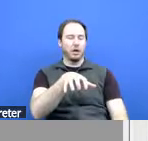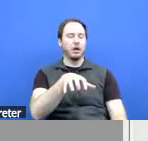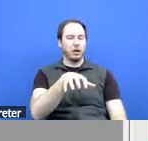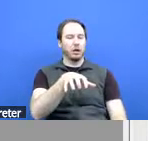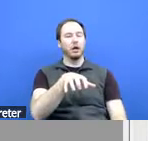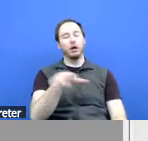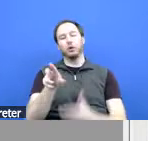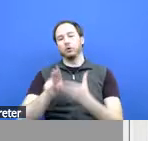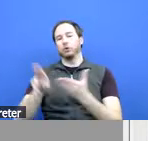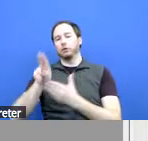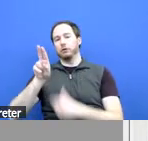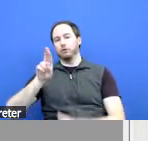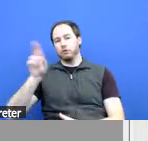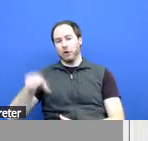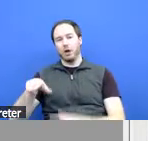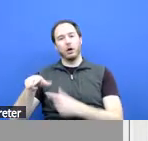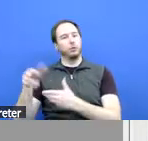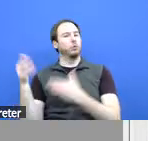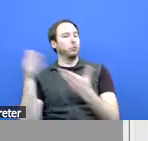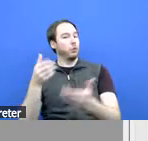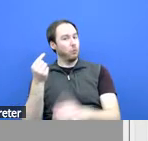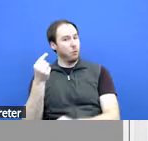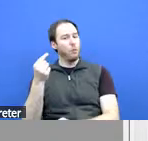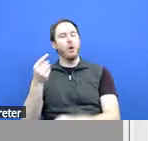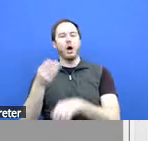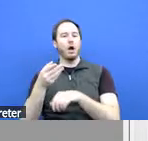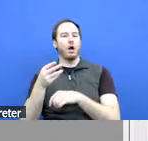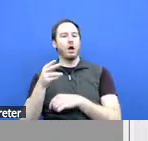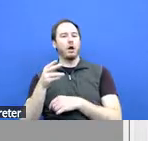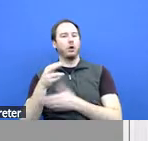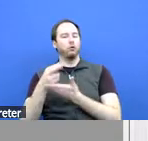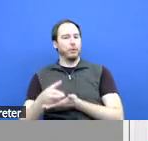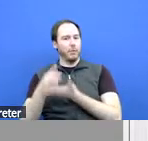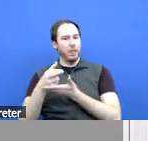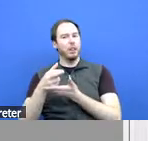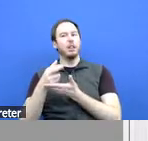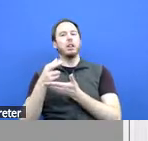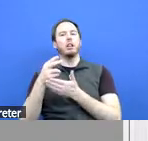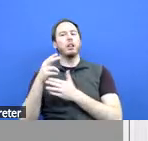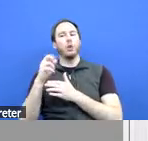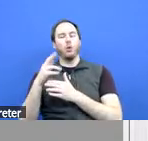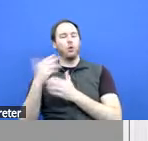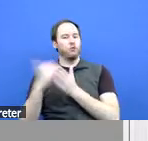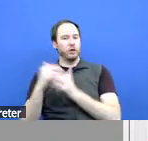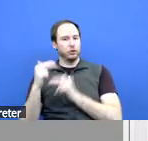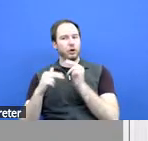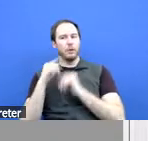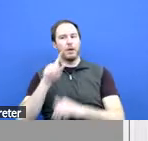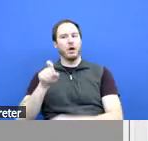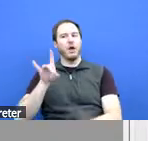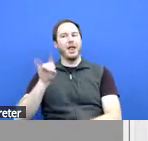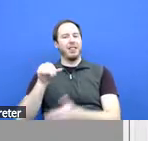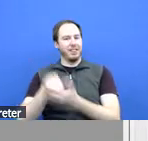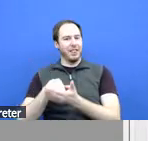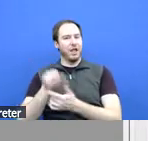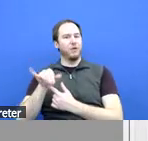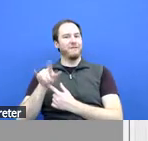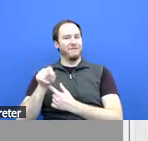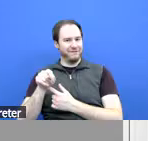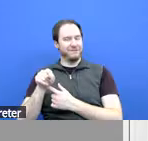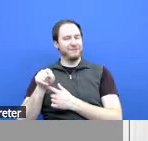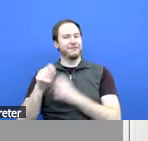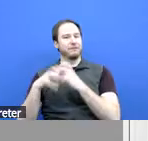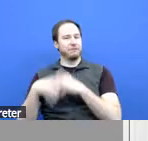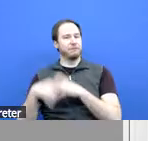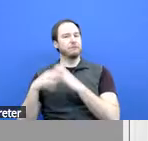The University of Rochester is proposing the rehabilitation or reconstruction of approximately 180,000 square feet